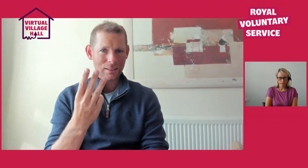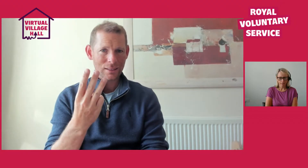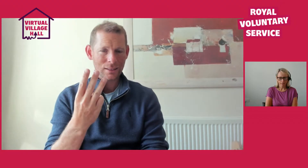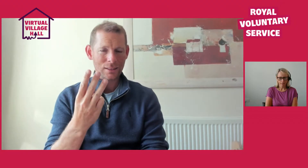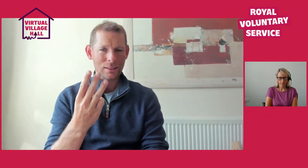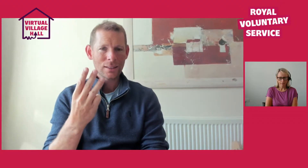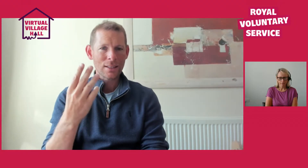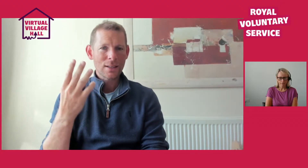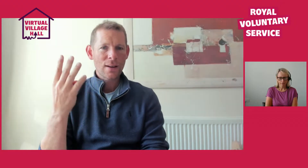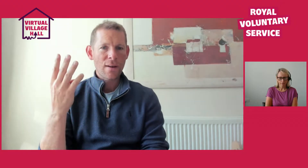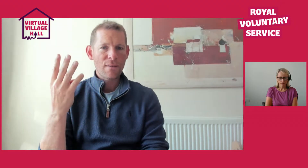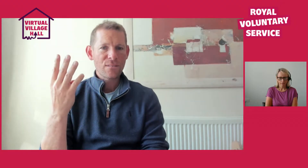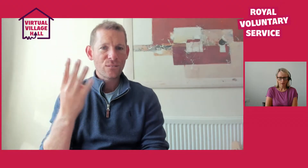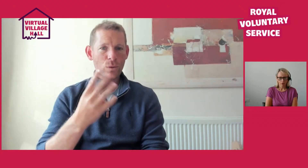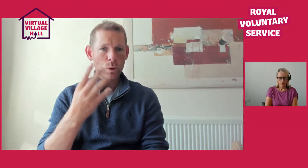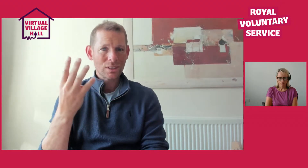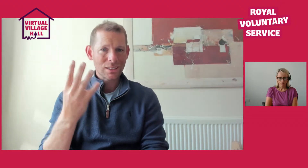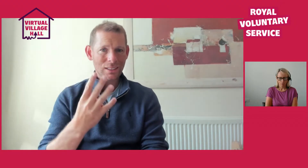13,